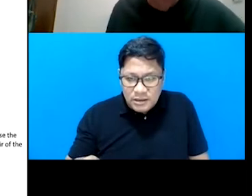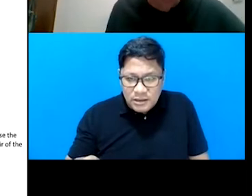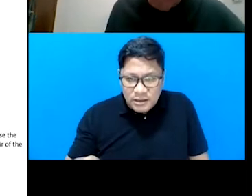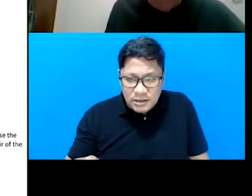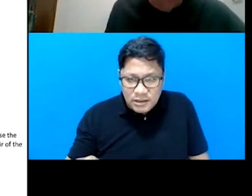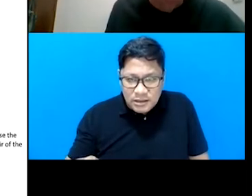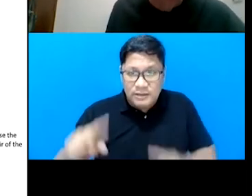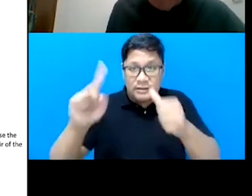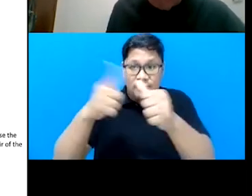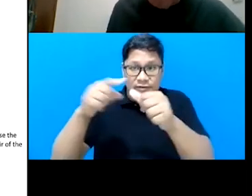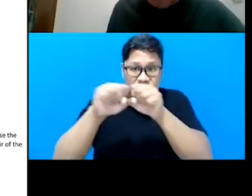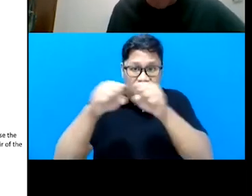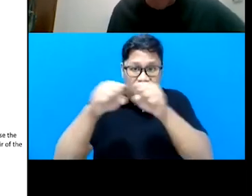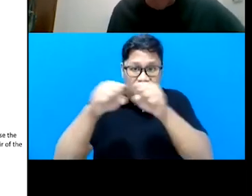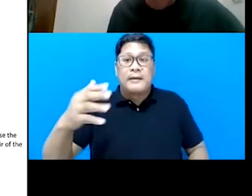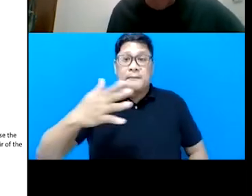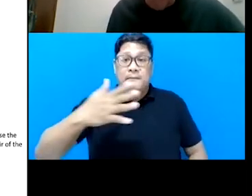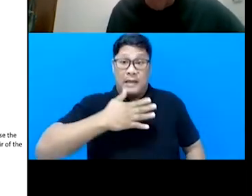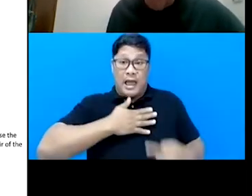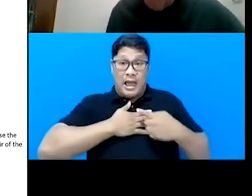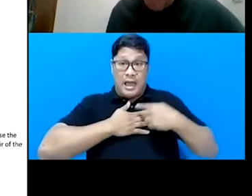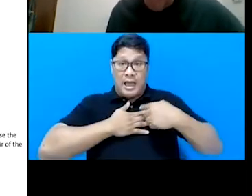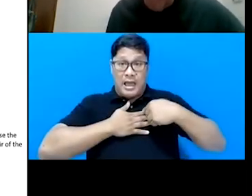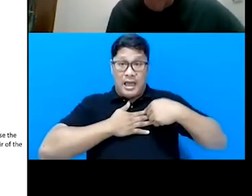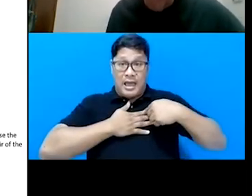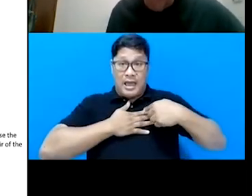sentence, change my to Patrick's.